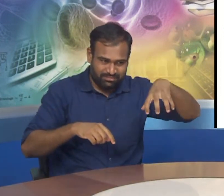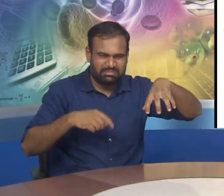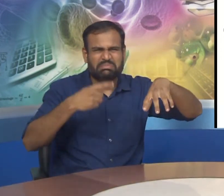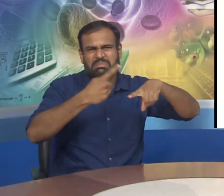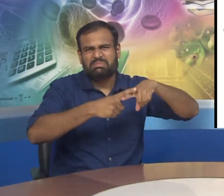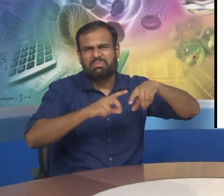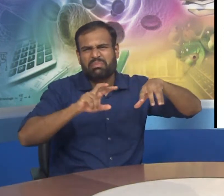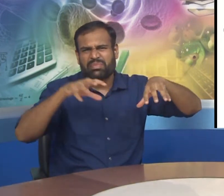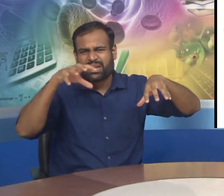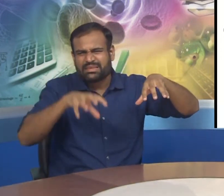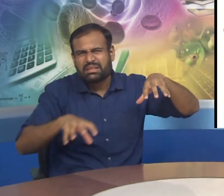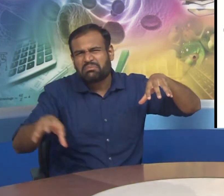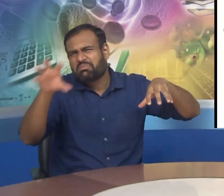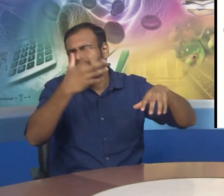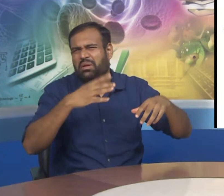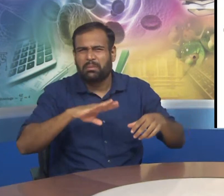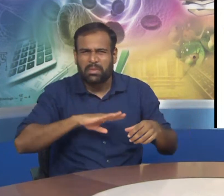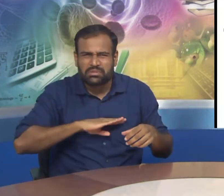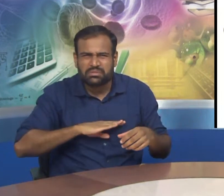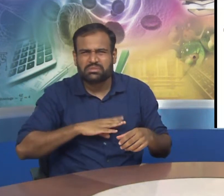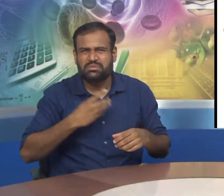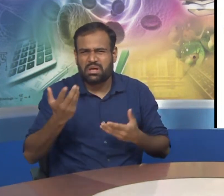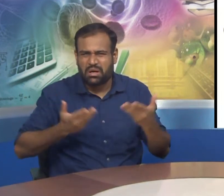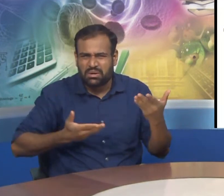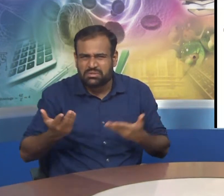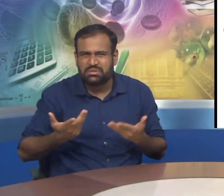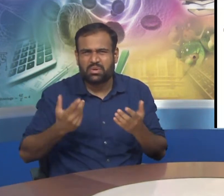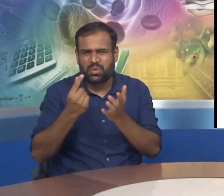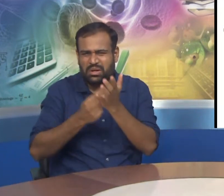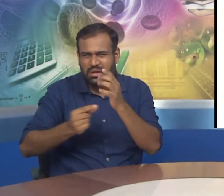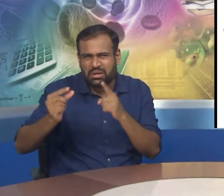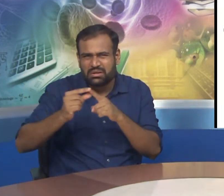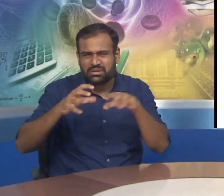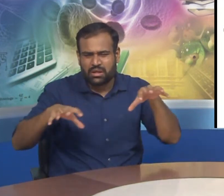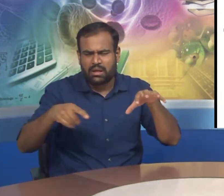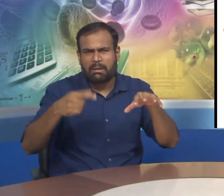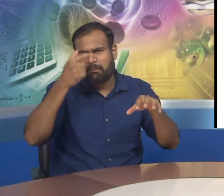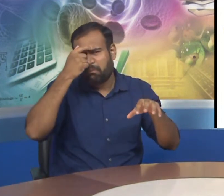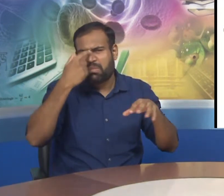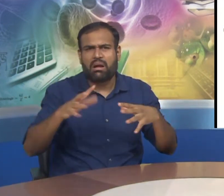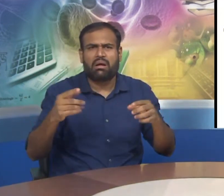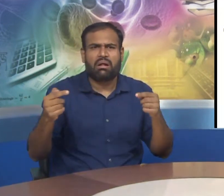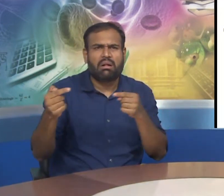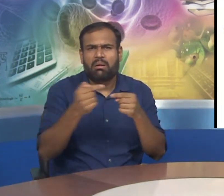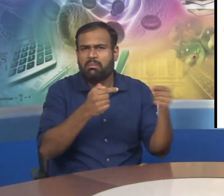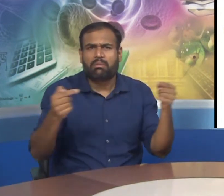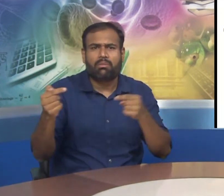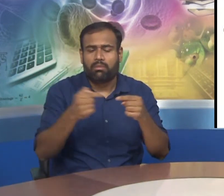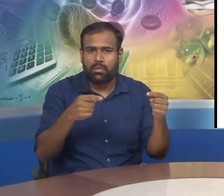Dispute between Government of India on the one side and one or more states on the other side.